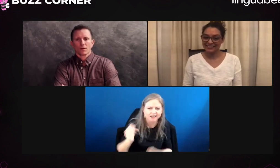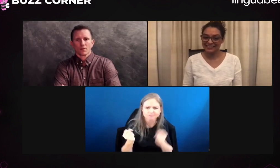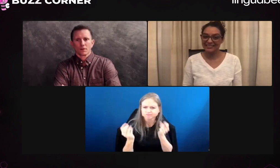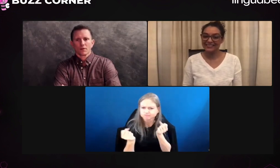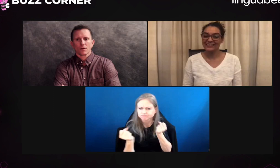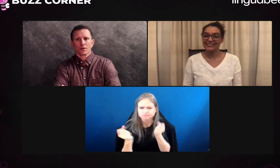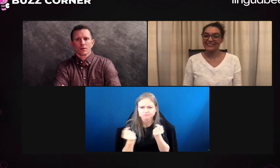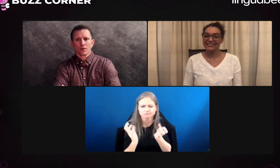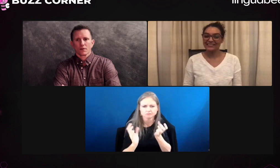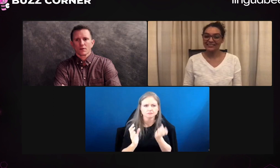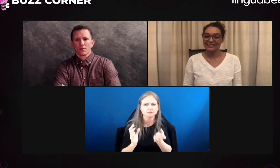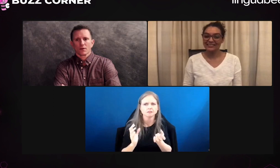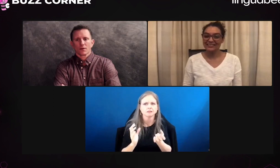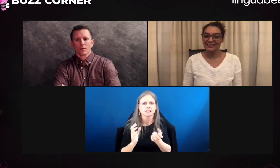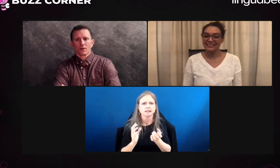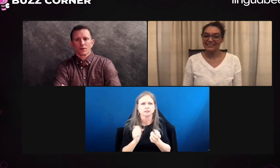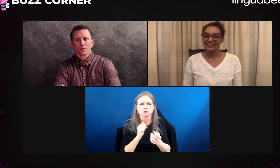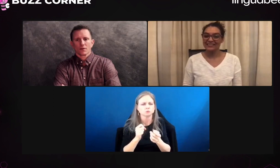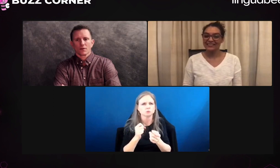signing style,